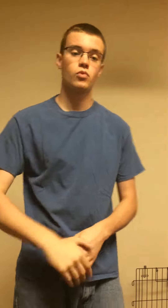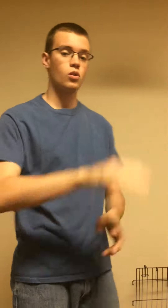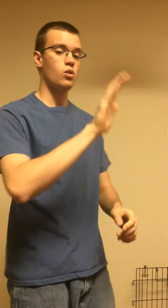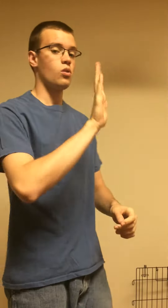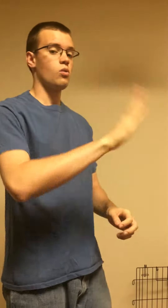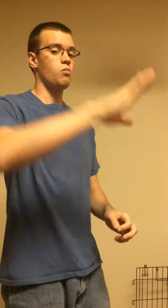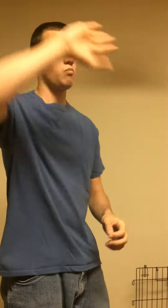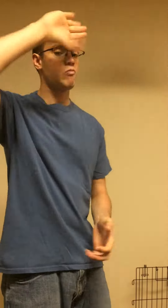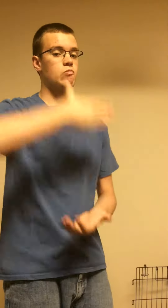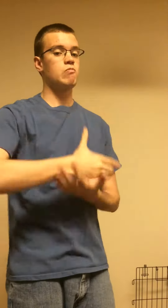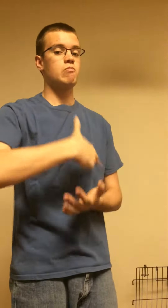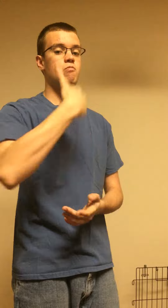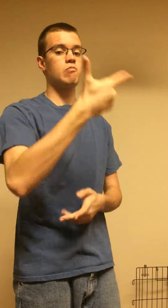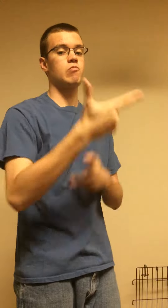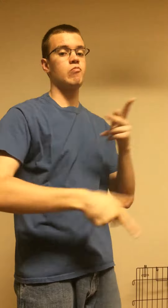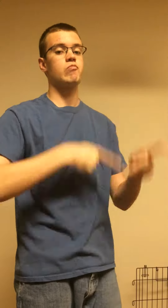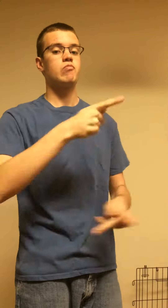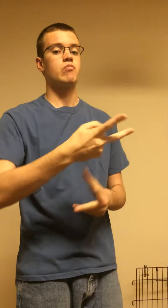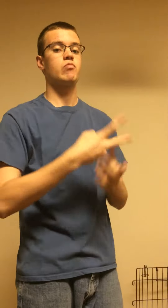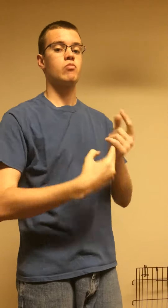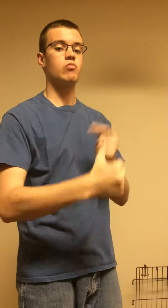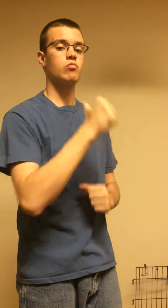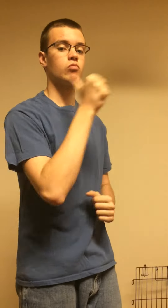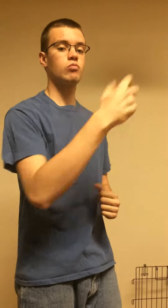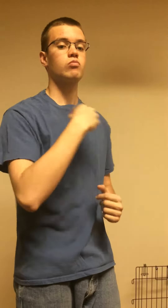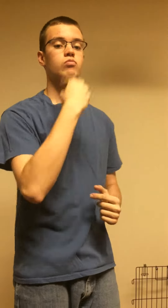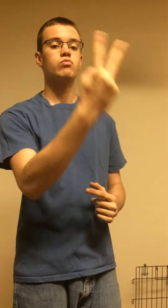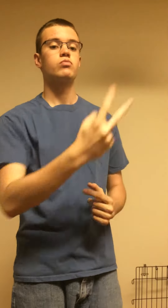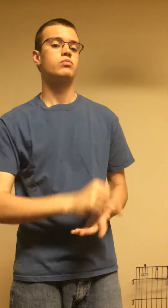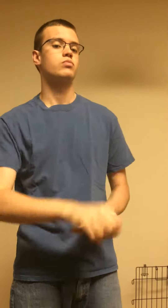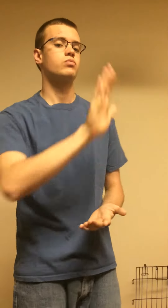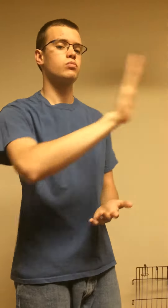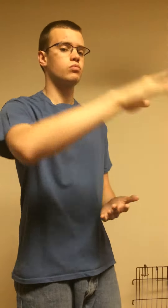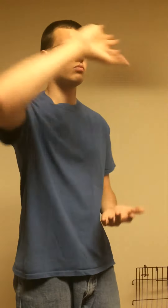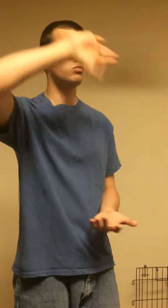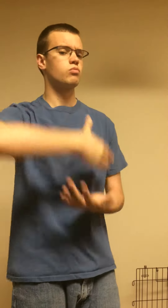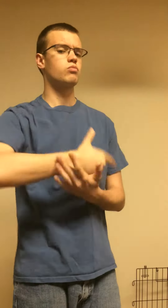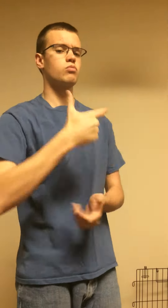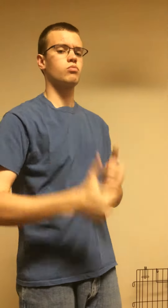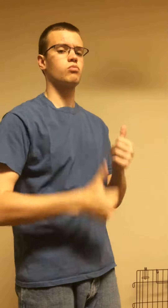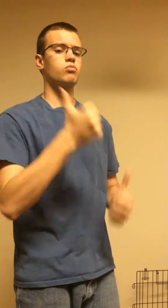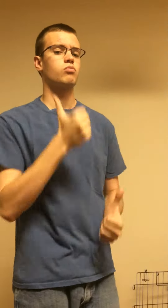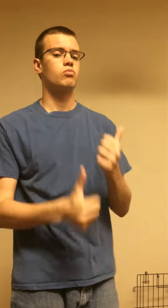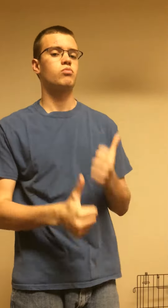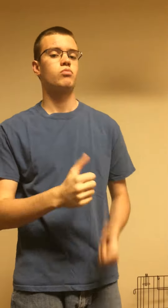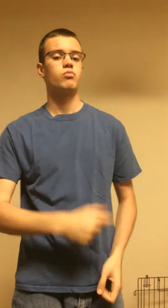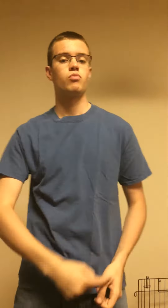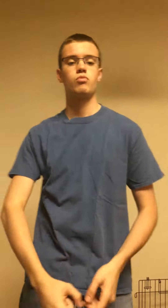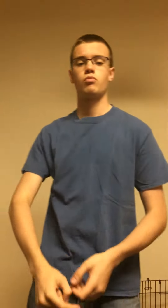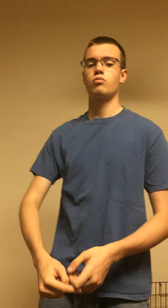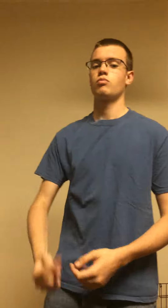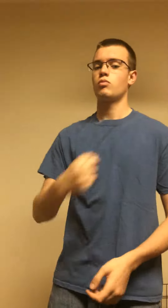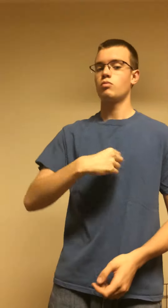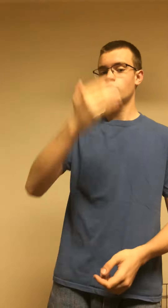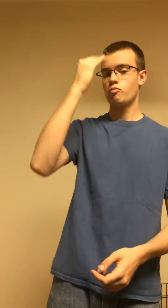He said, they want to speak when smoking to, so which one here belongs to you? Well, I know